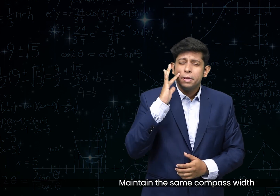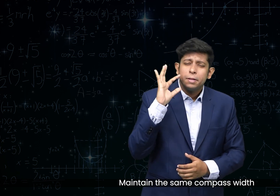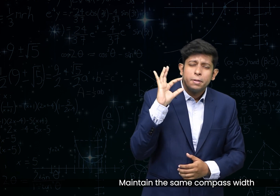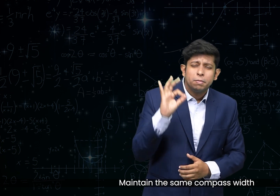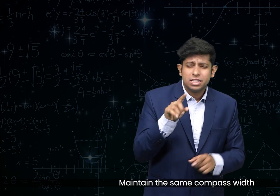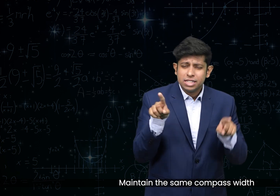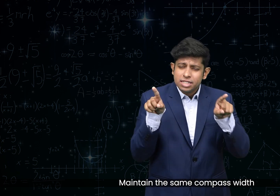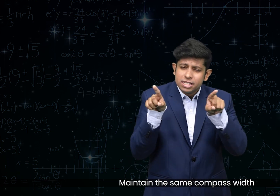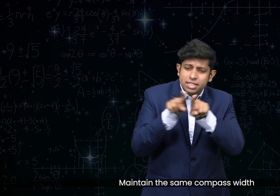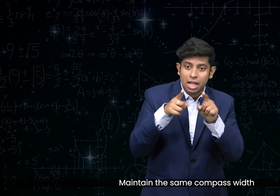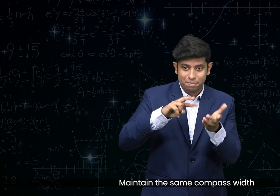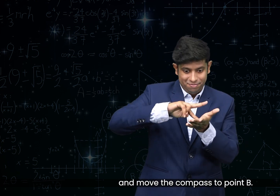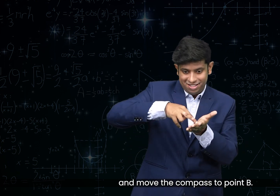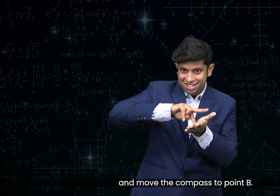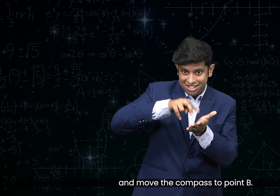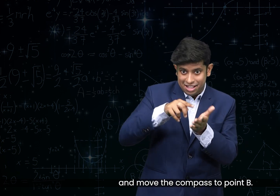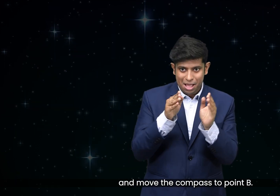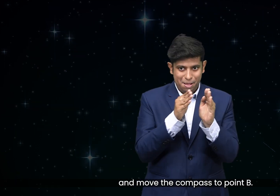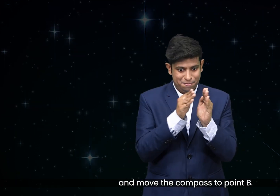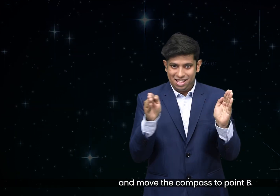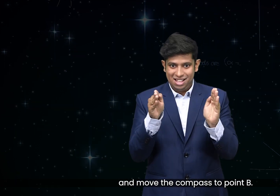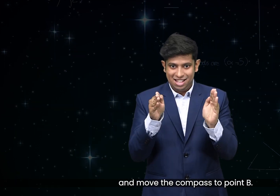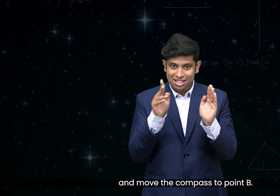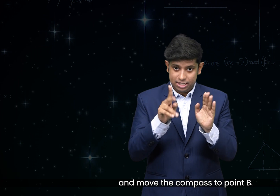Maintain the same compass width and move the compass to point B.